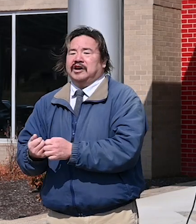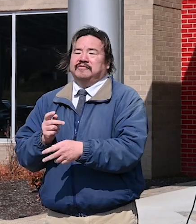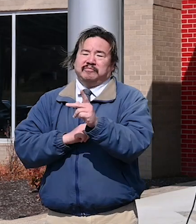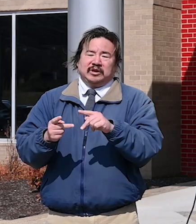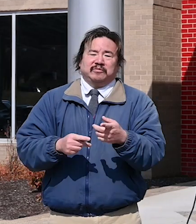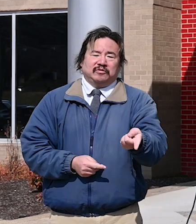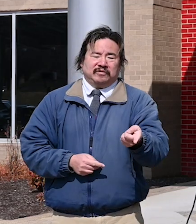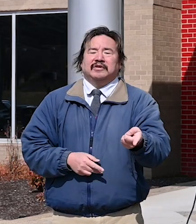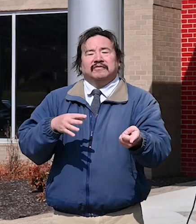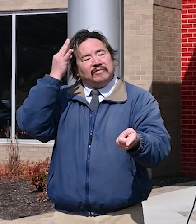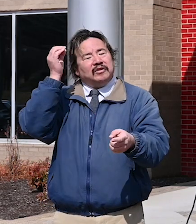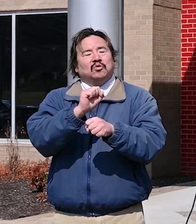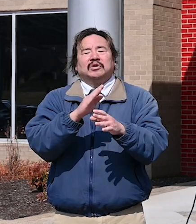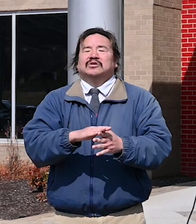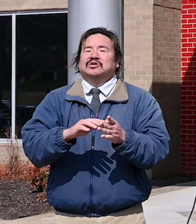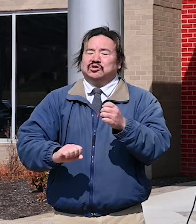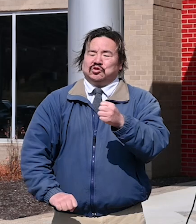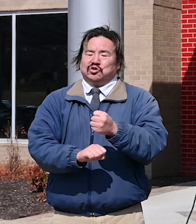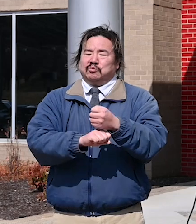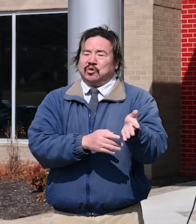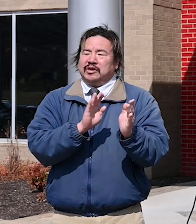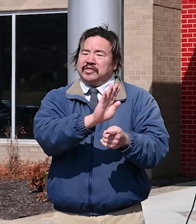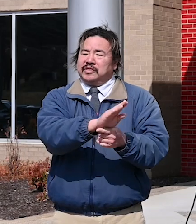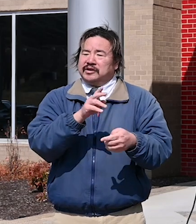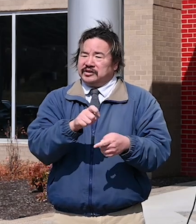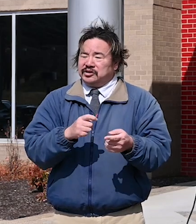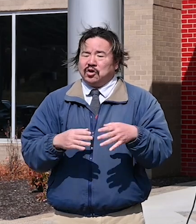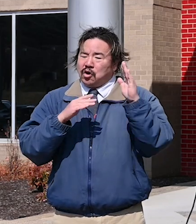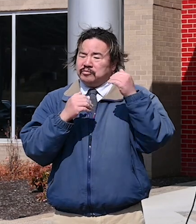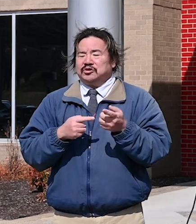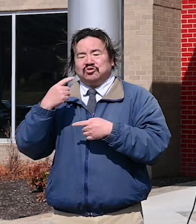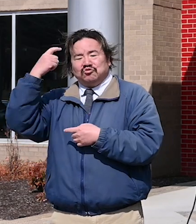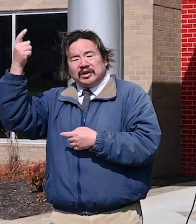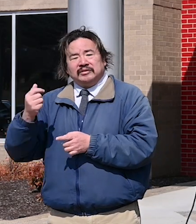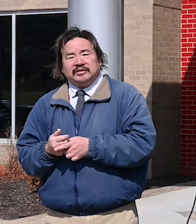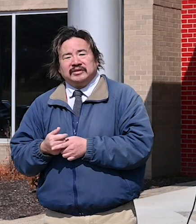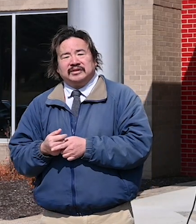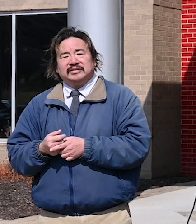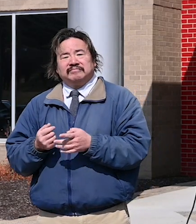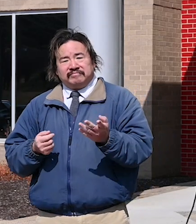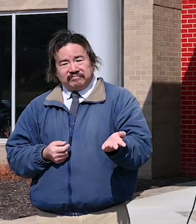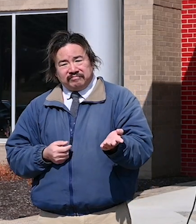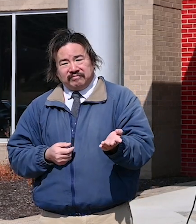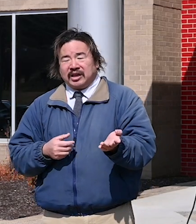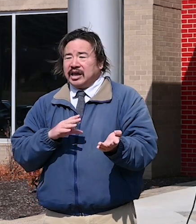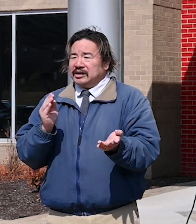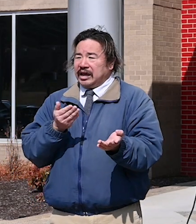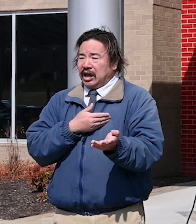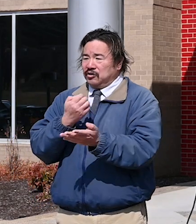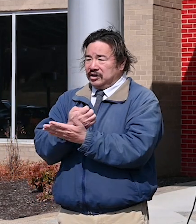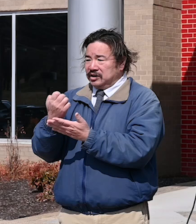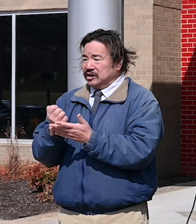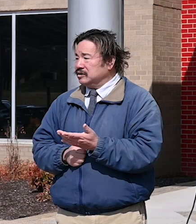displaced federal workers to actually support their needs, hopes, dreams, aspirations, and our